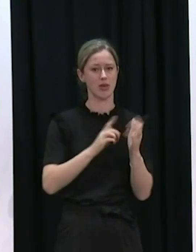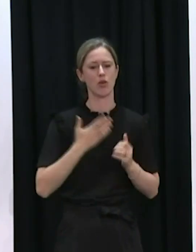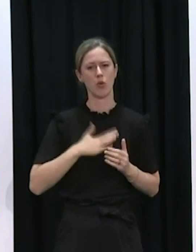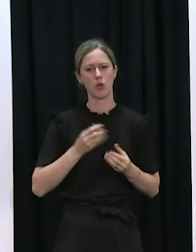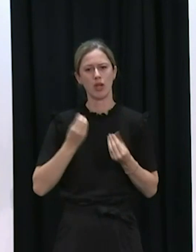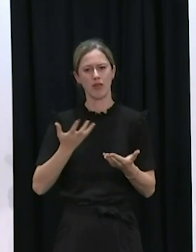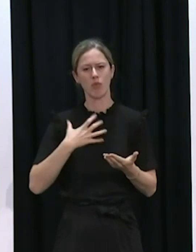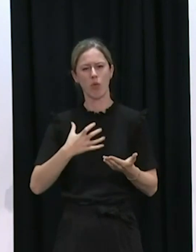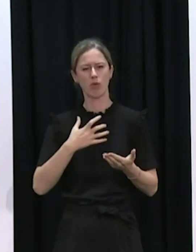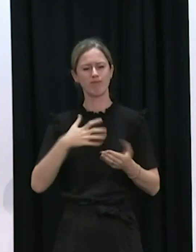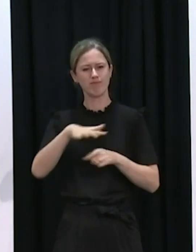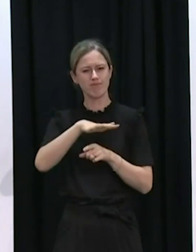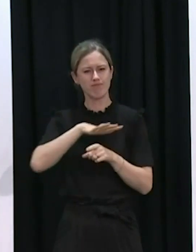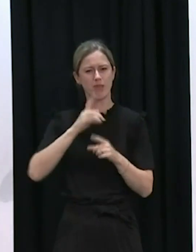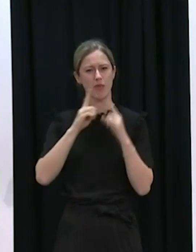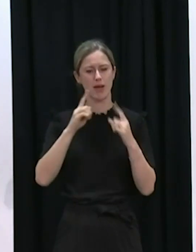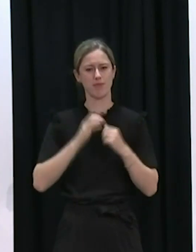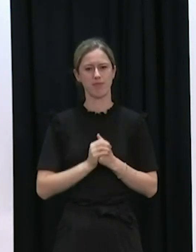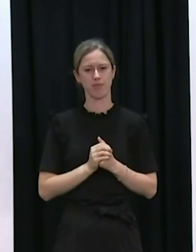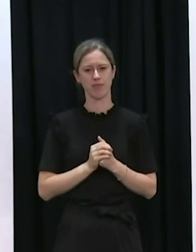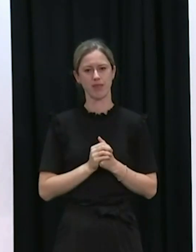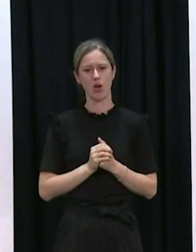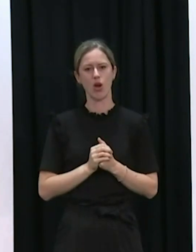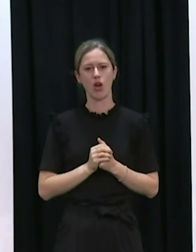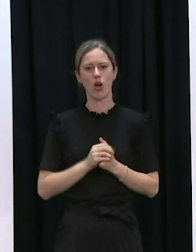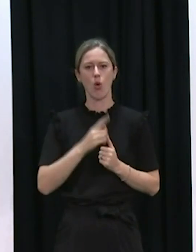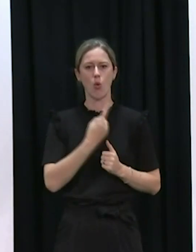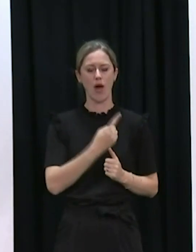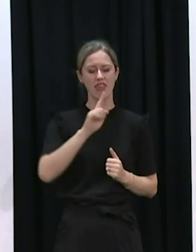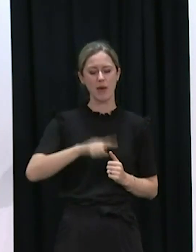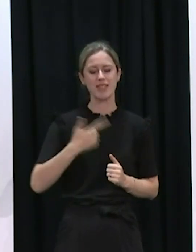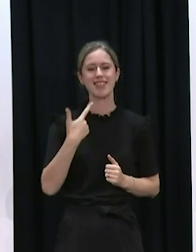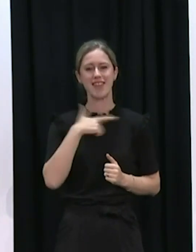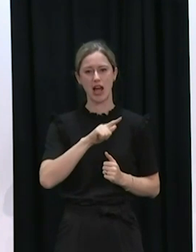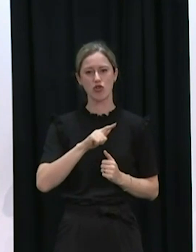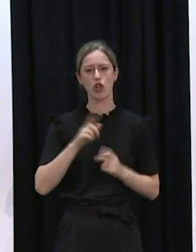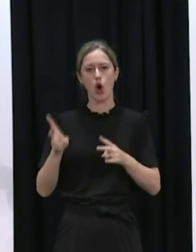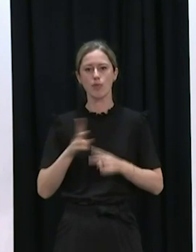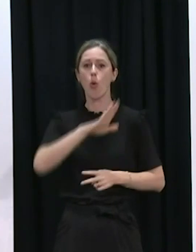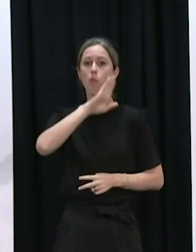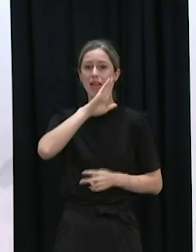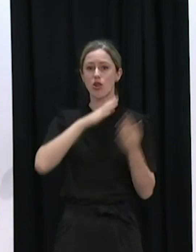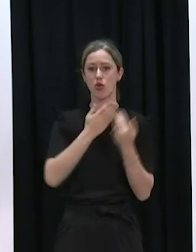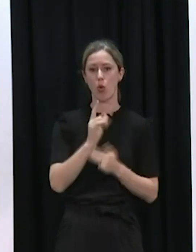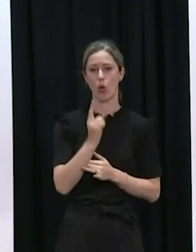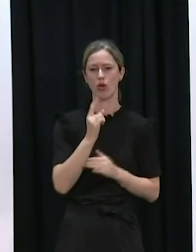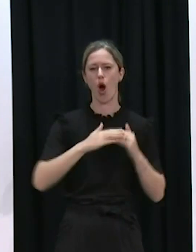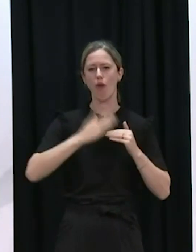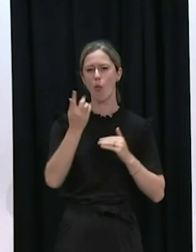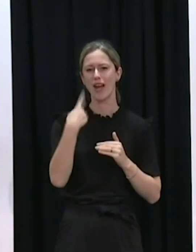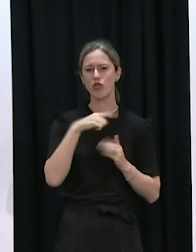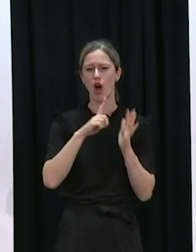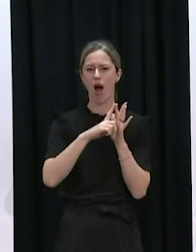in context. There are more than 1,700 hospital beds across Auckland and over 100 ICU